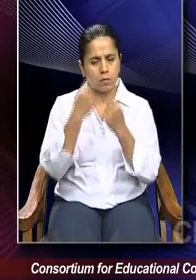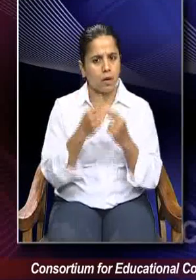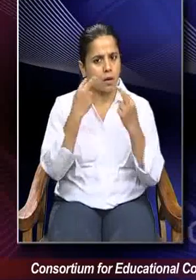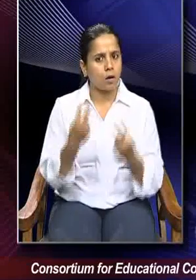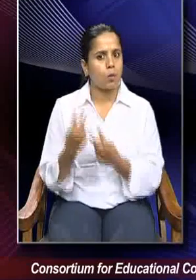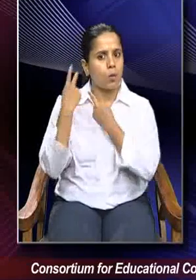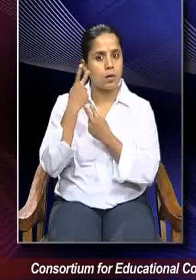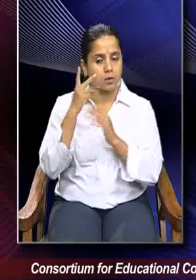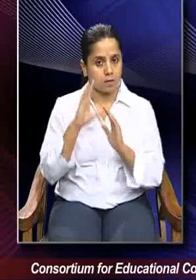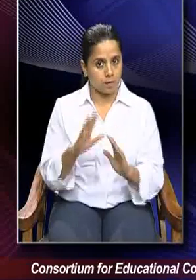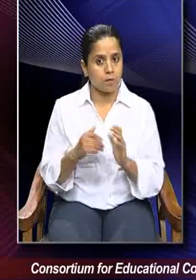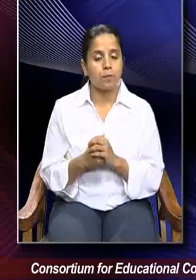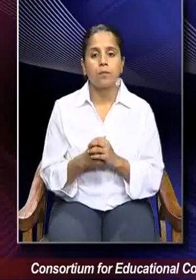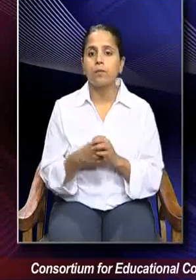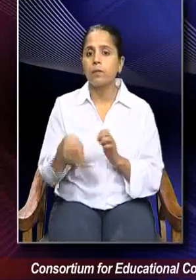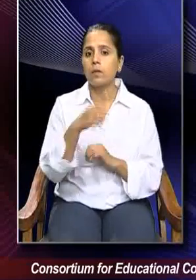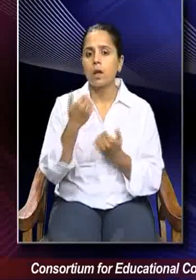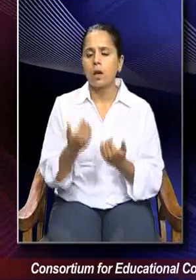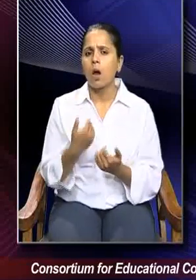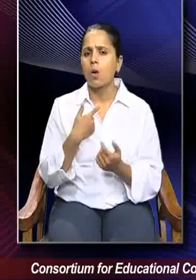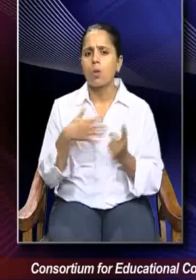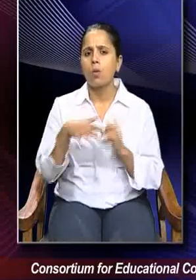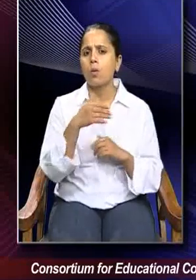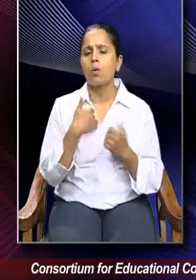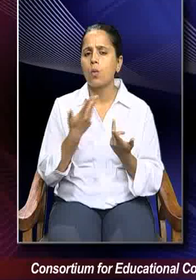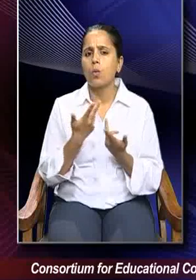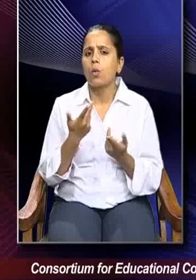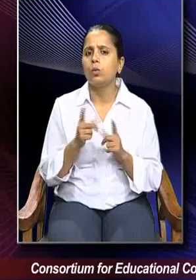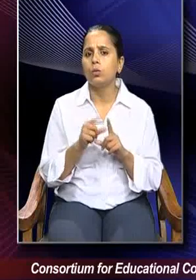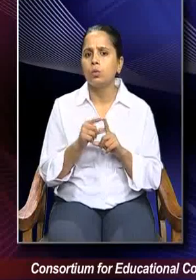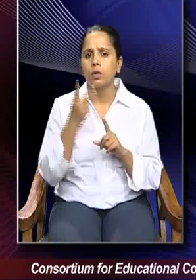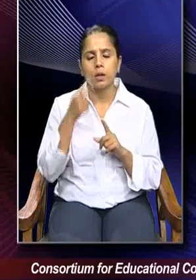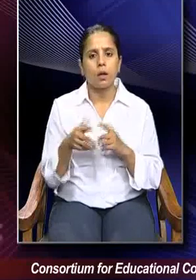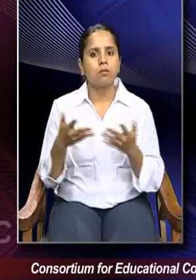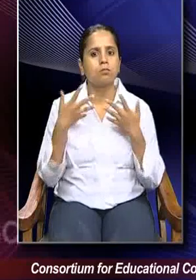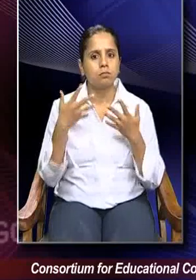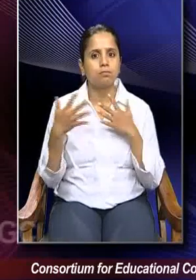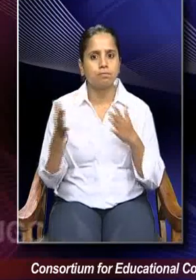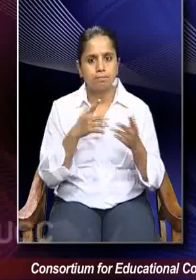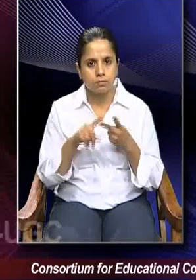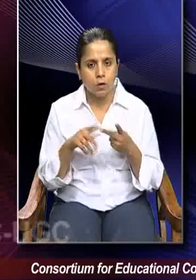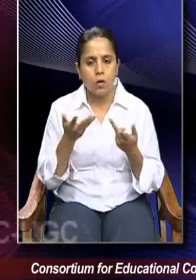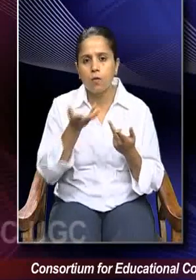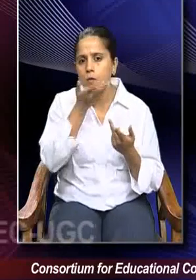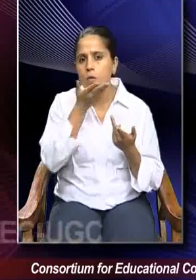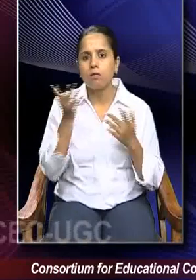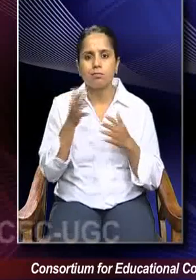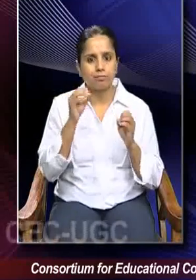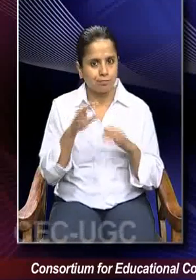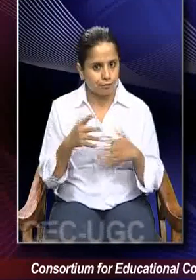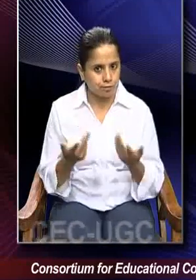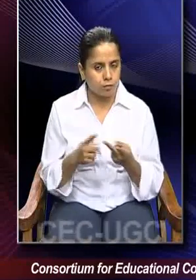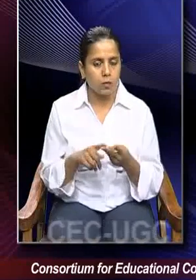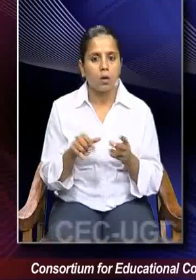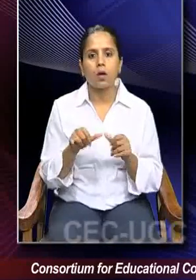reflection that where are we placed now in terms of air pollution, water pollution,